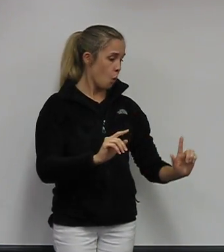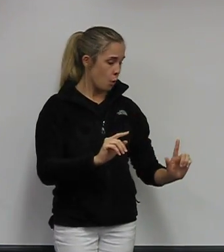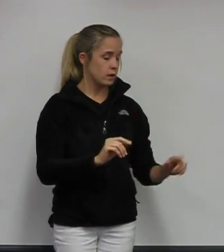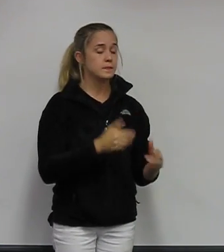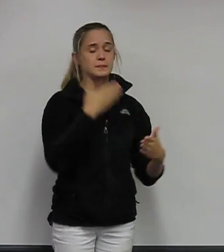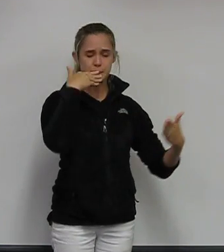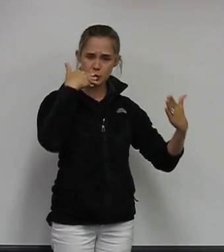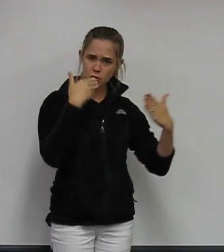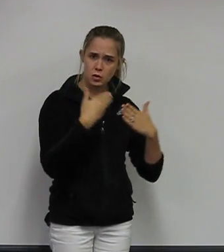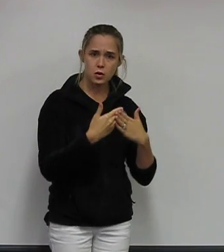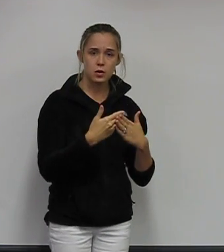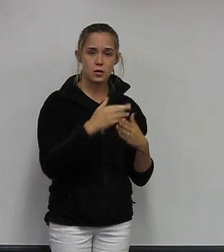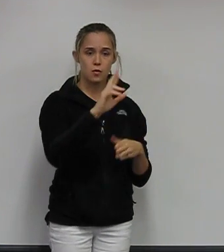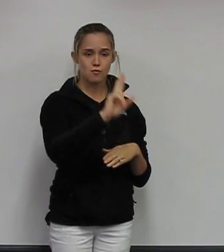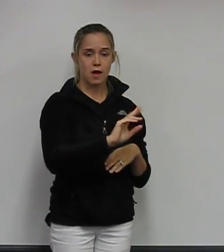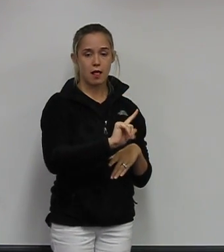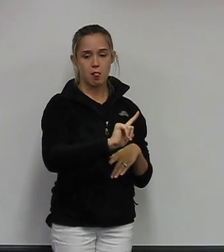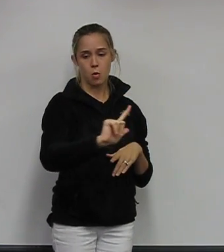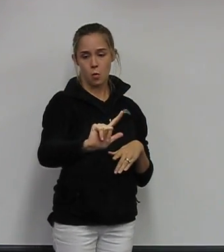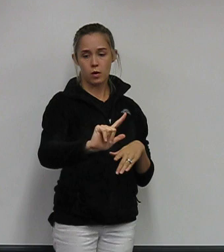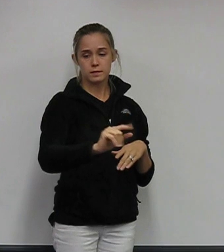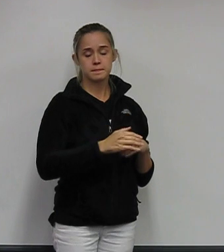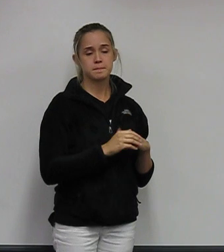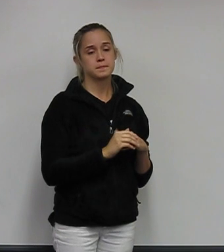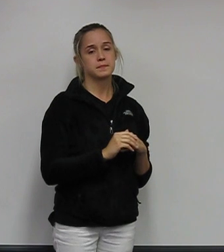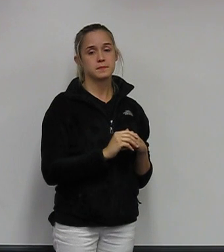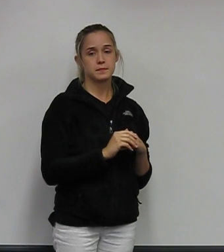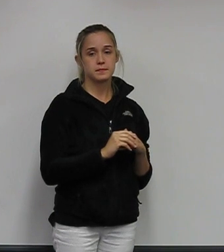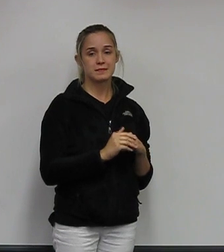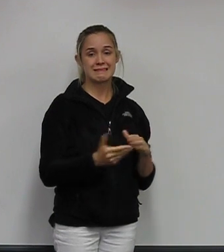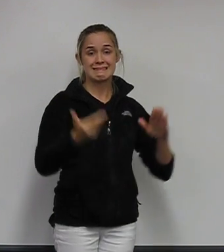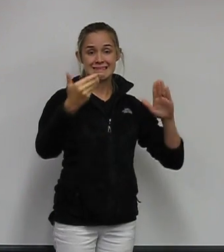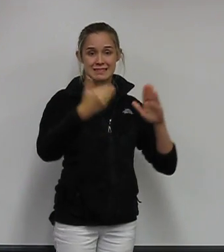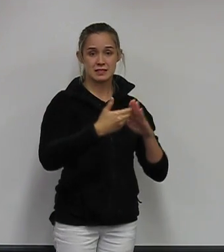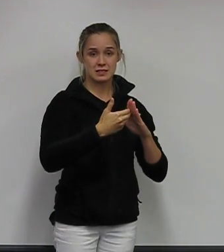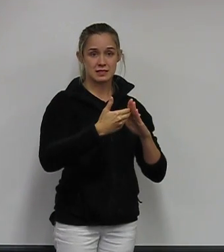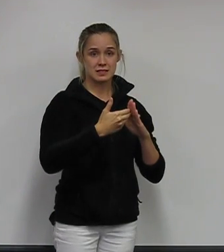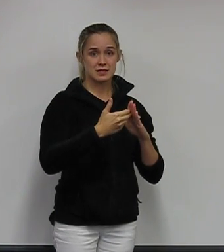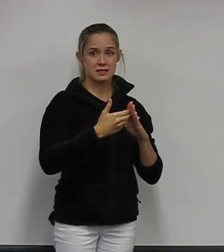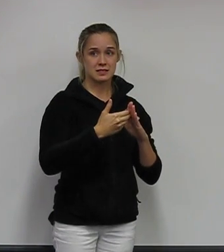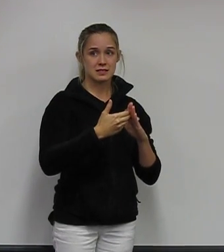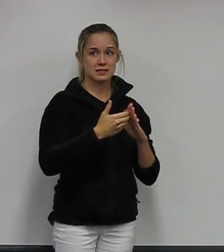Good. Right lower lung field. And again, listening to the lateral deep breath in for me.